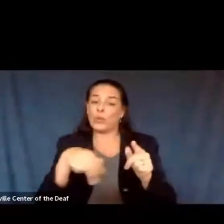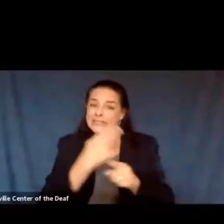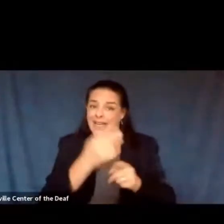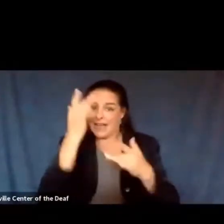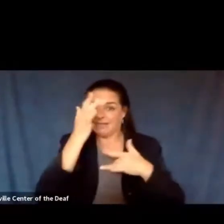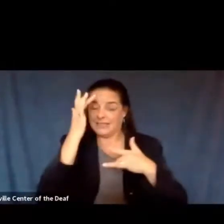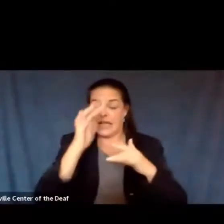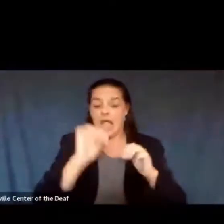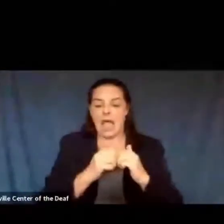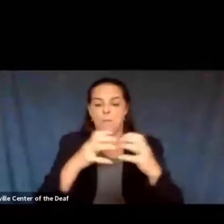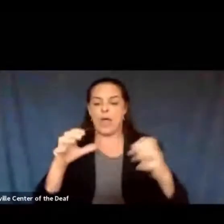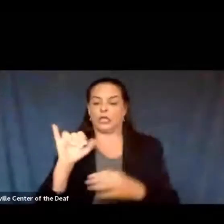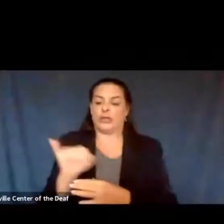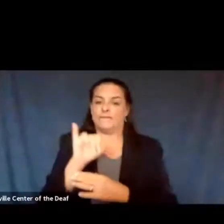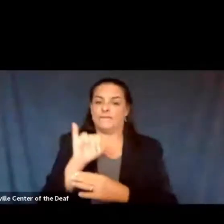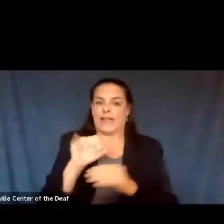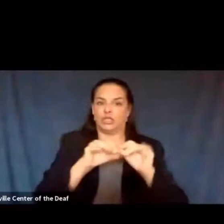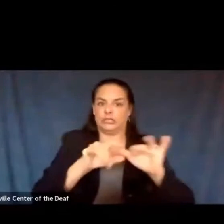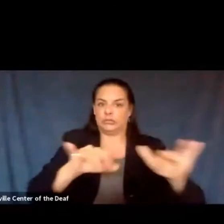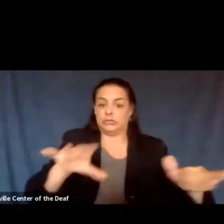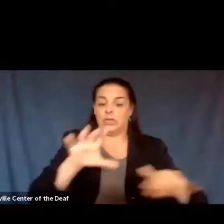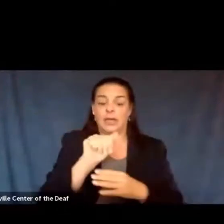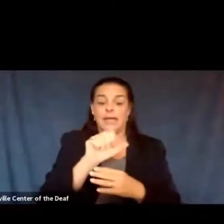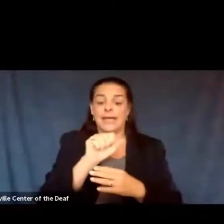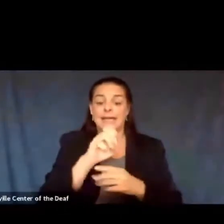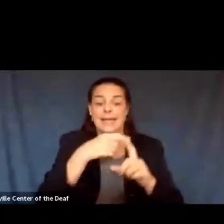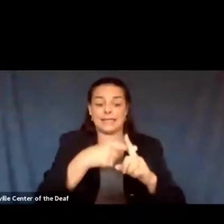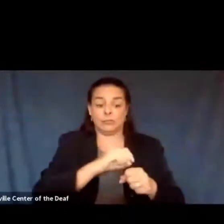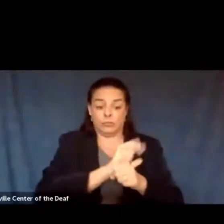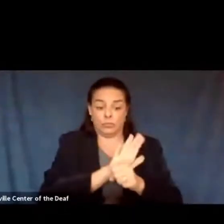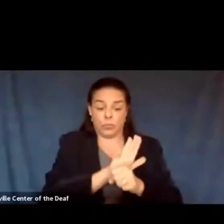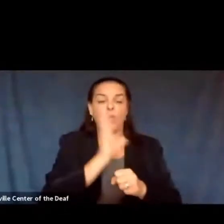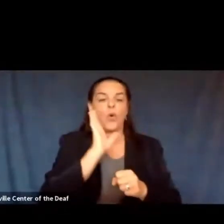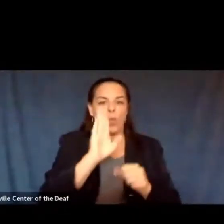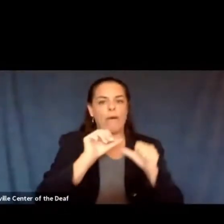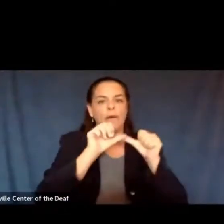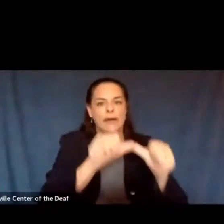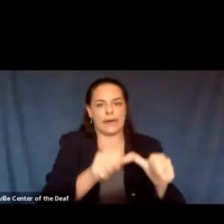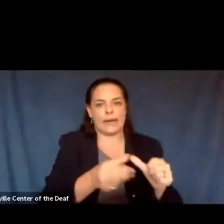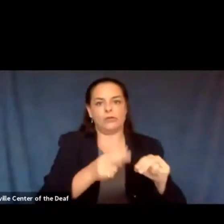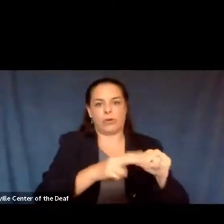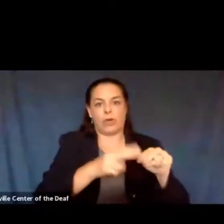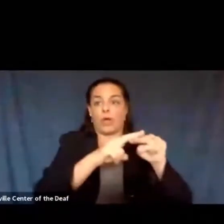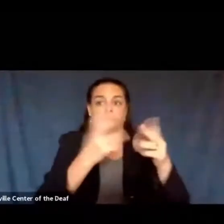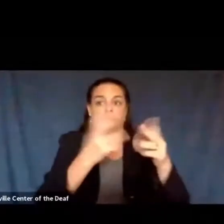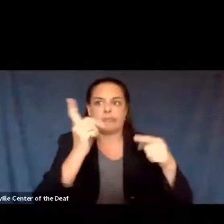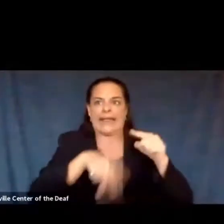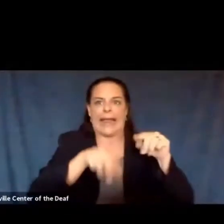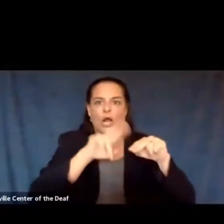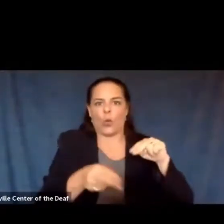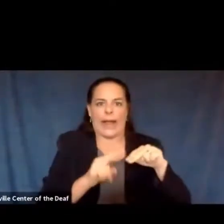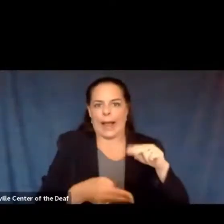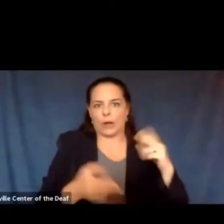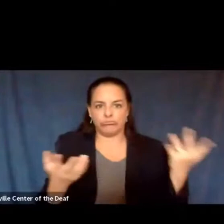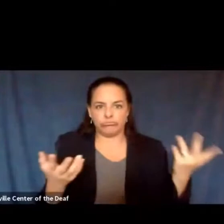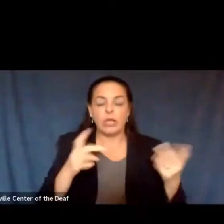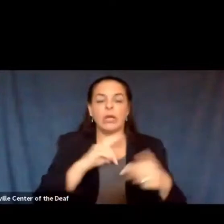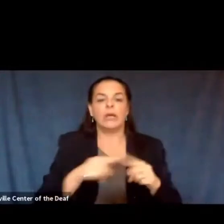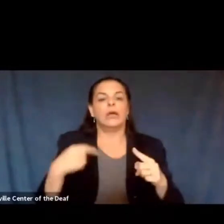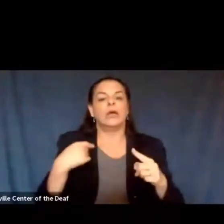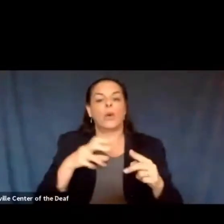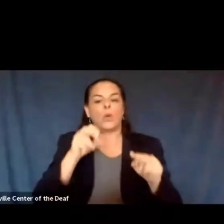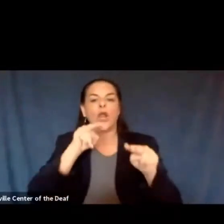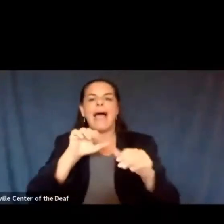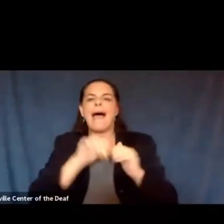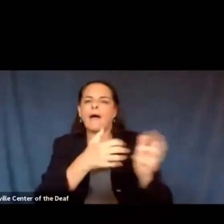diseases, the amount of infection that we have and our case rates are going to continue to go up. There's nowhere else for them to go. But what we want to look at is